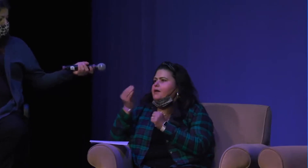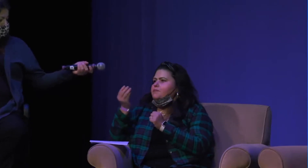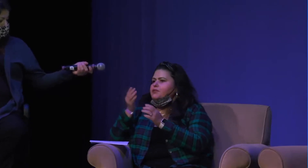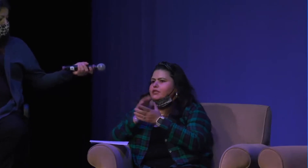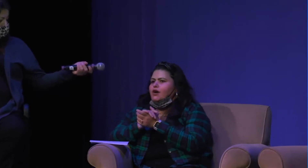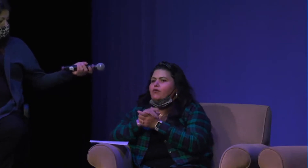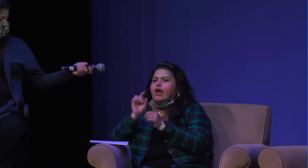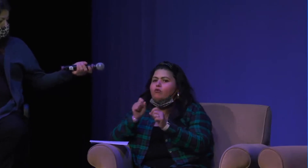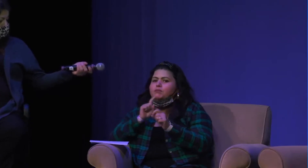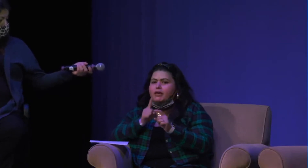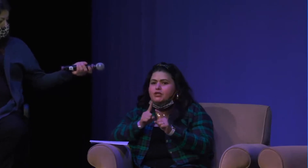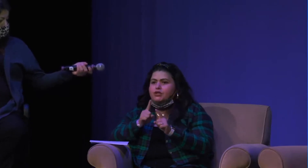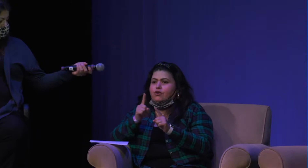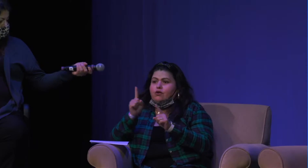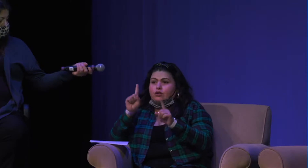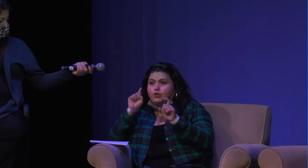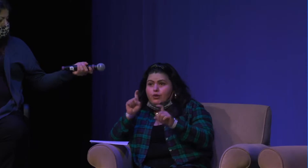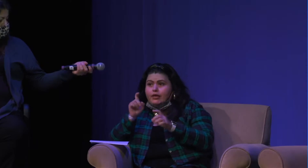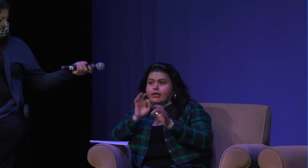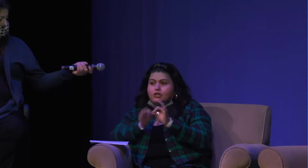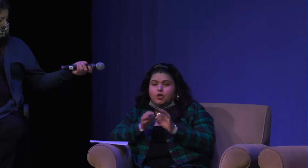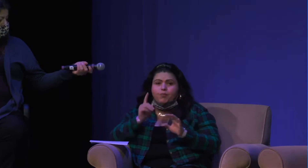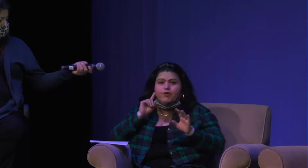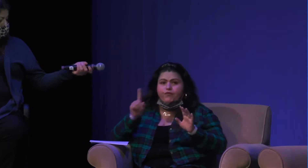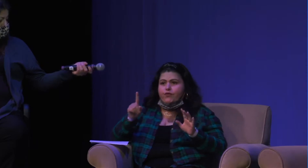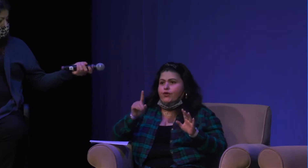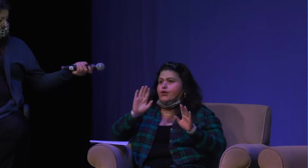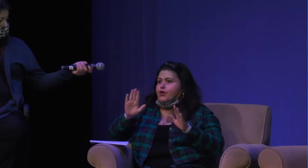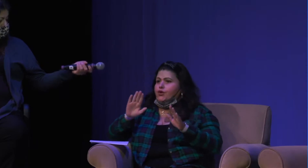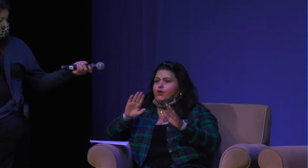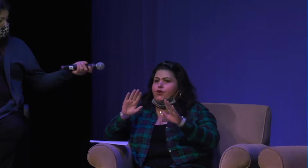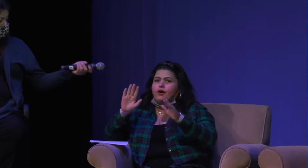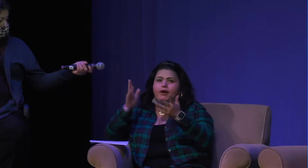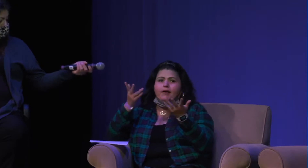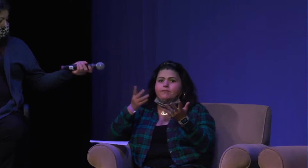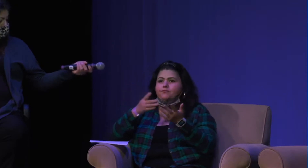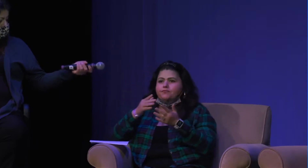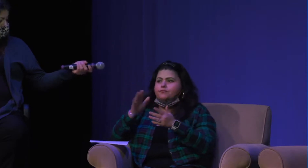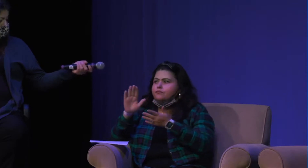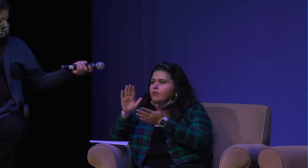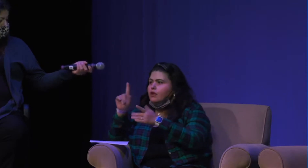And so they always make sure you need an interpreter for your